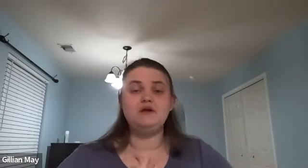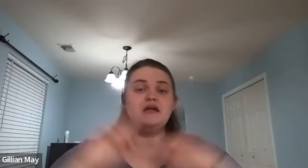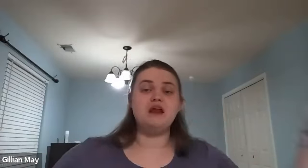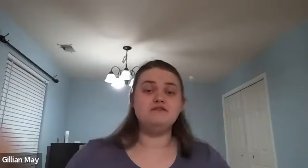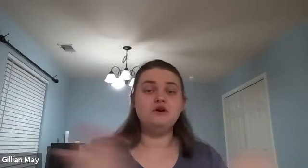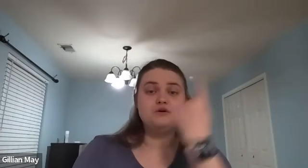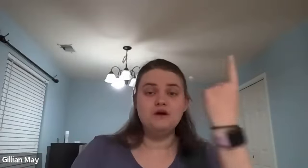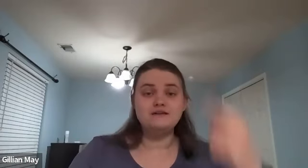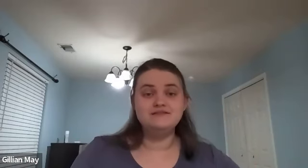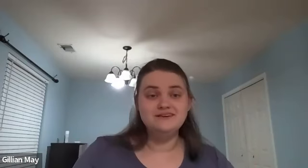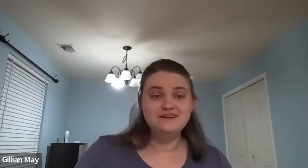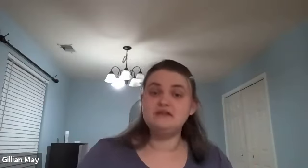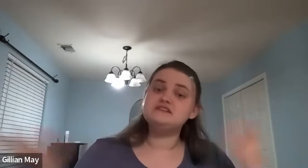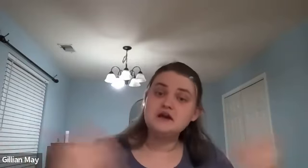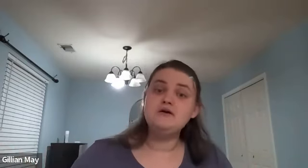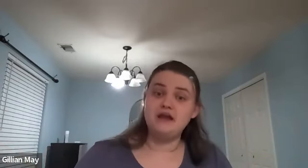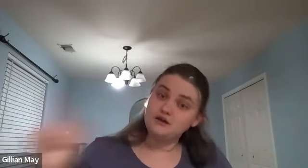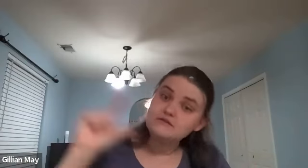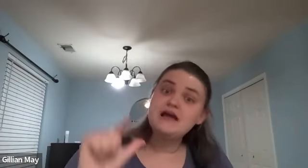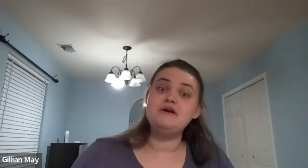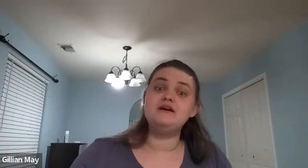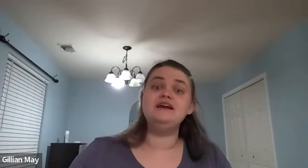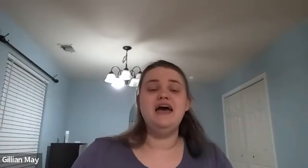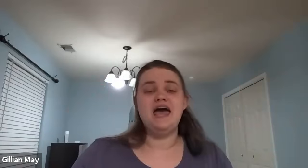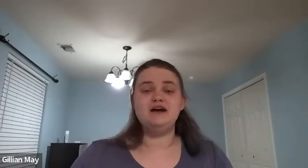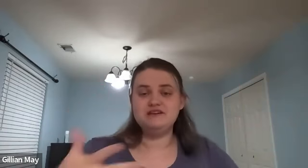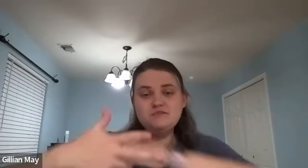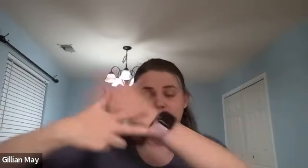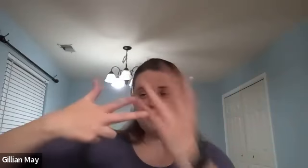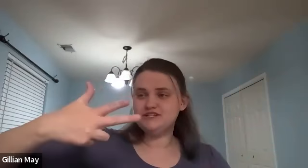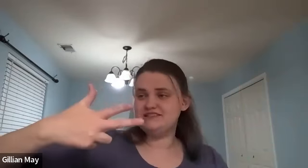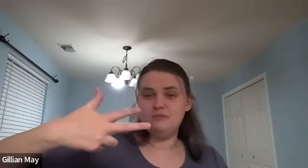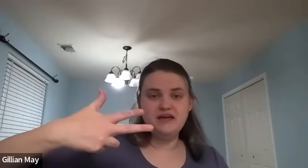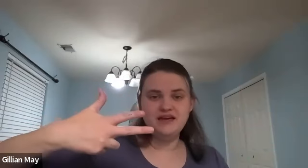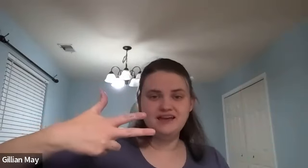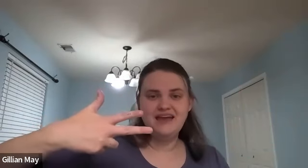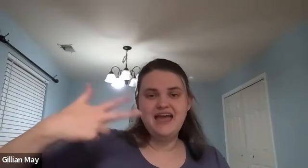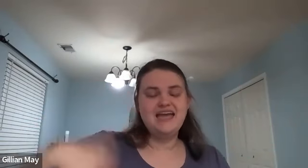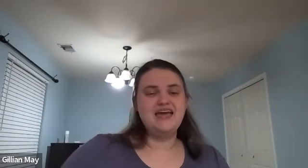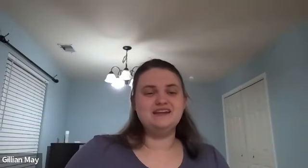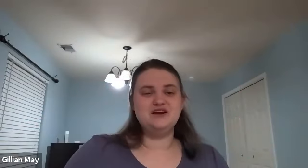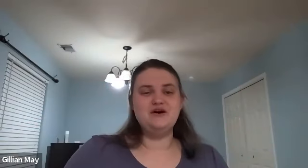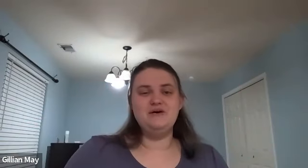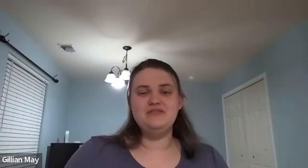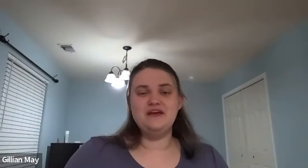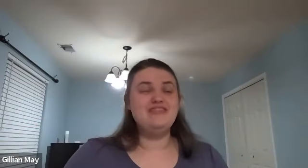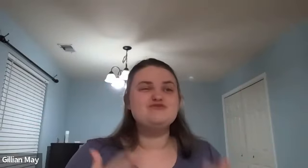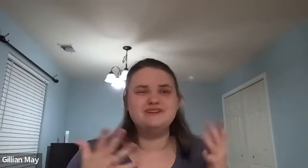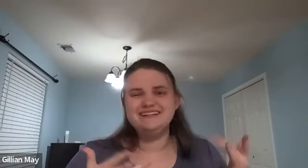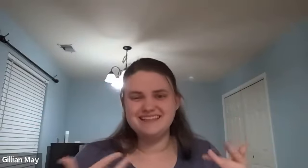okay, ready for our new one. Like, let's go. We gotta go to the library. And I'll give them the options and they'll pick. And so they're really excited